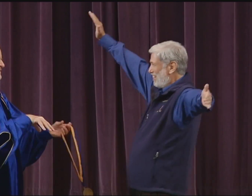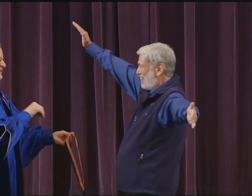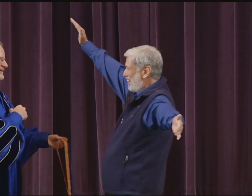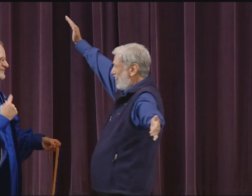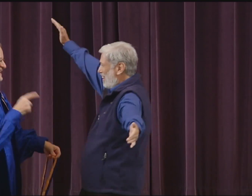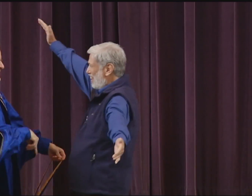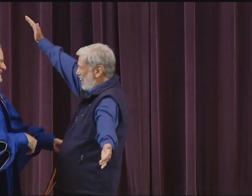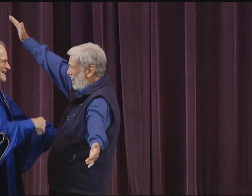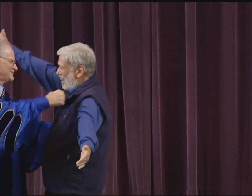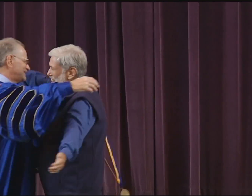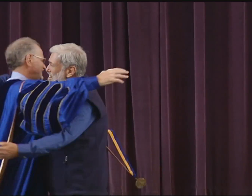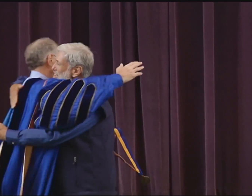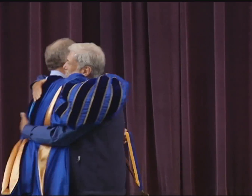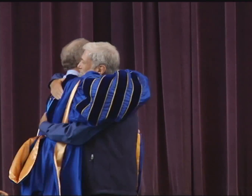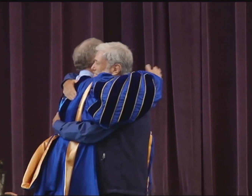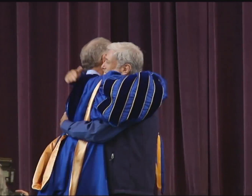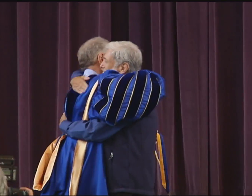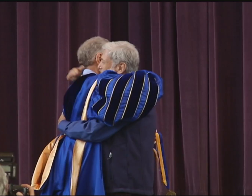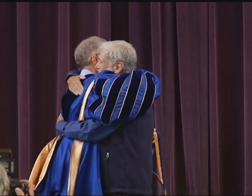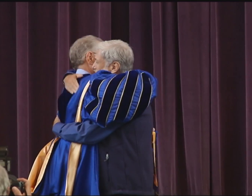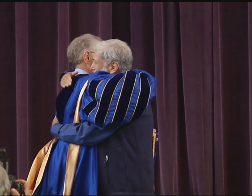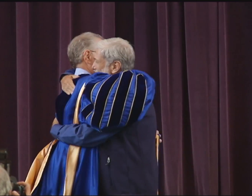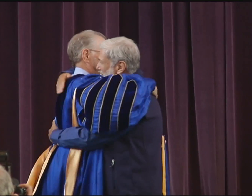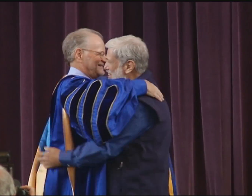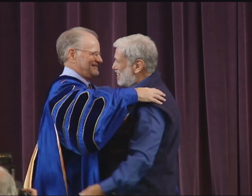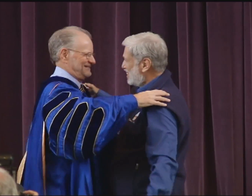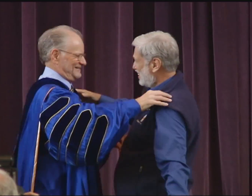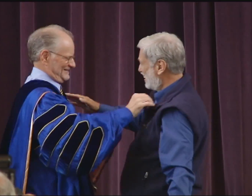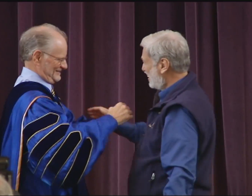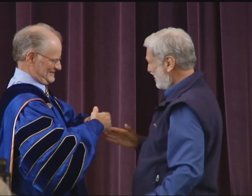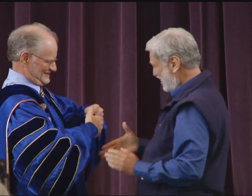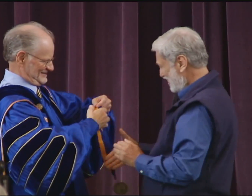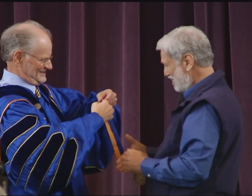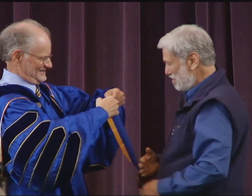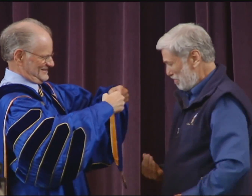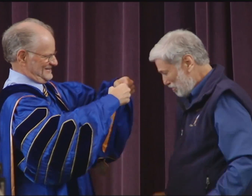some switching around here as we've been working and retiring.